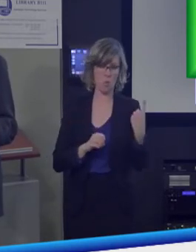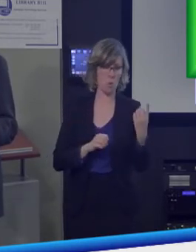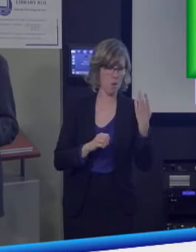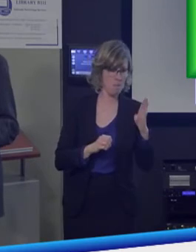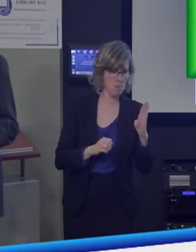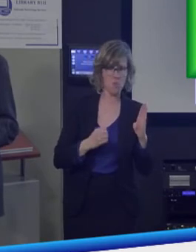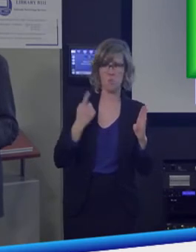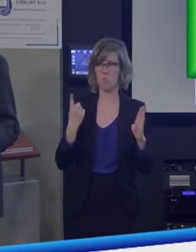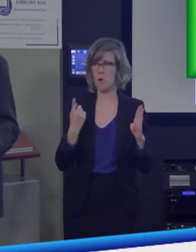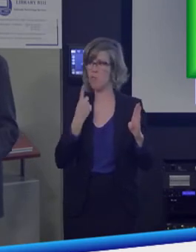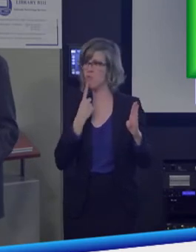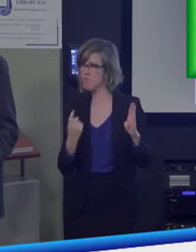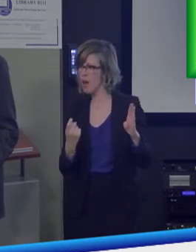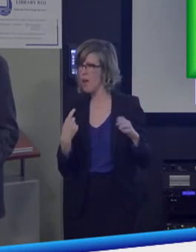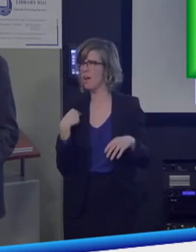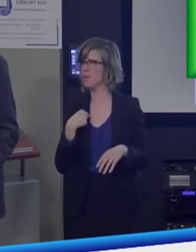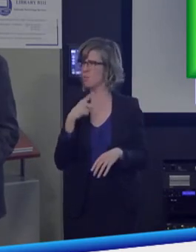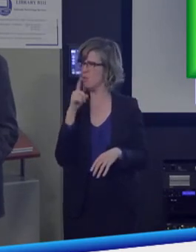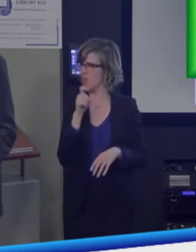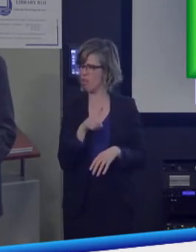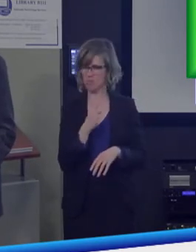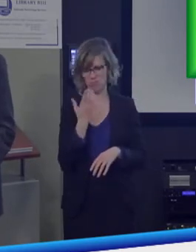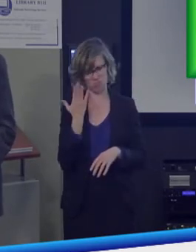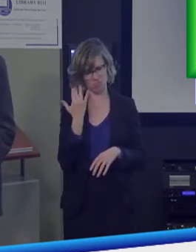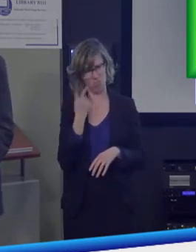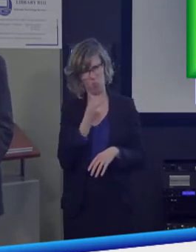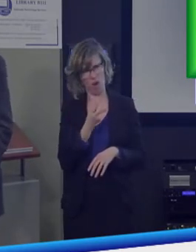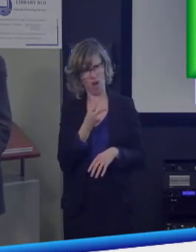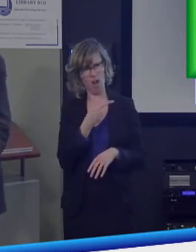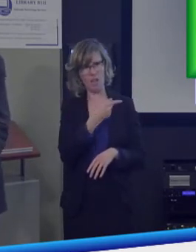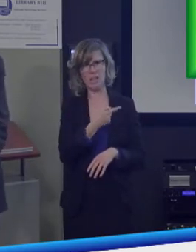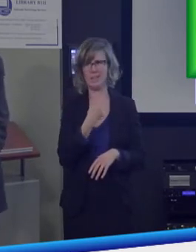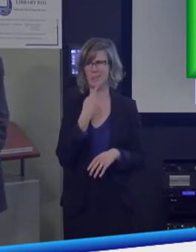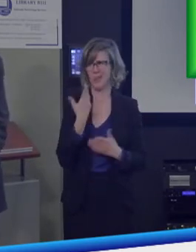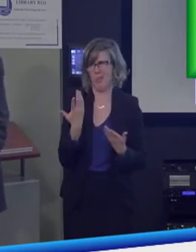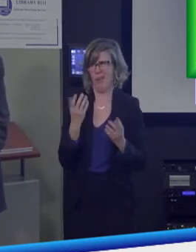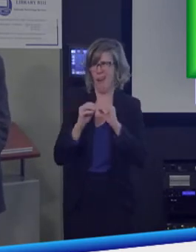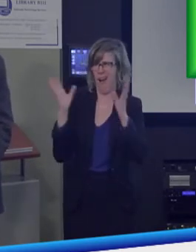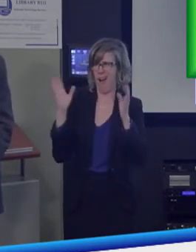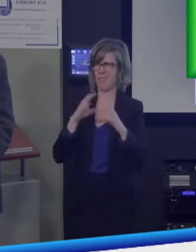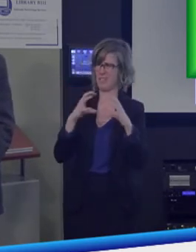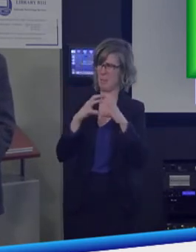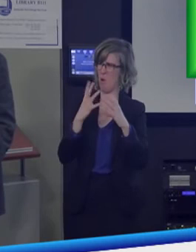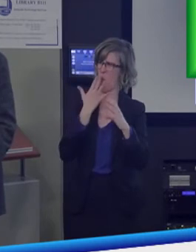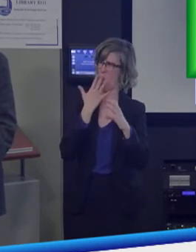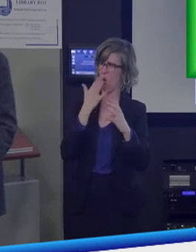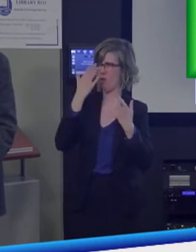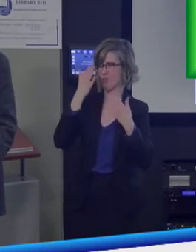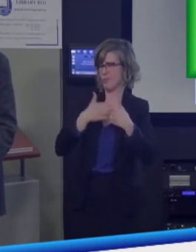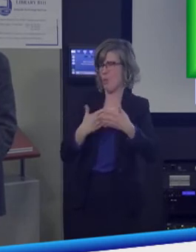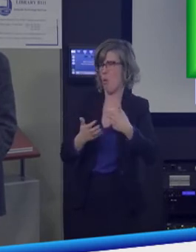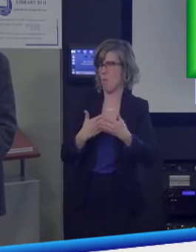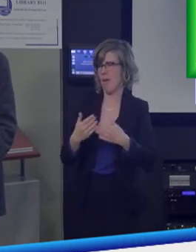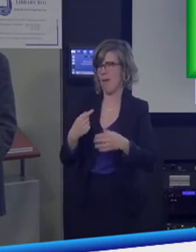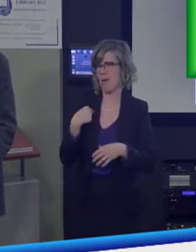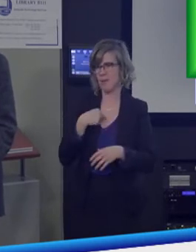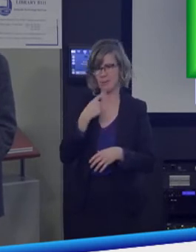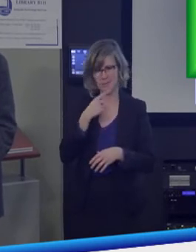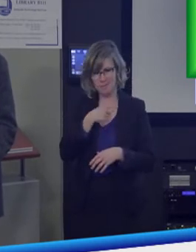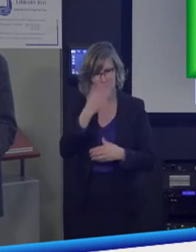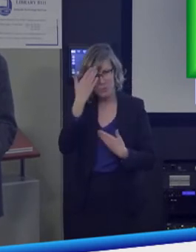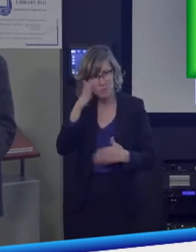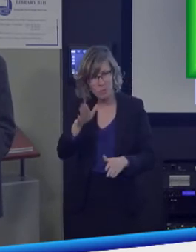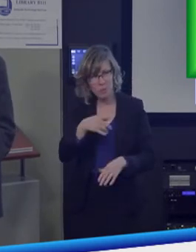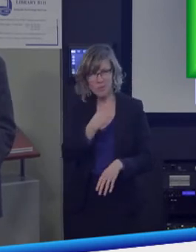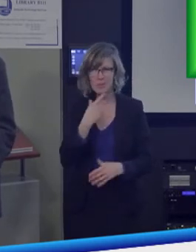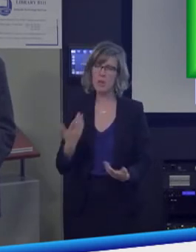ball's red. We'd say, why'd you do that? They'd say, well, the color of the ball can't. We'd say, yeah, but you don't know that. They'd say, yeah, we do. It's